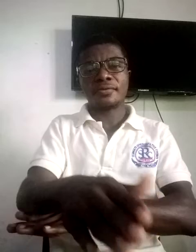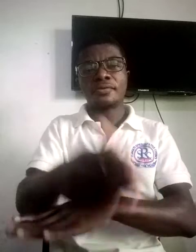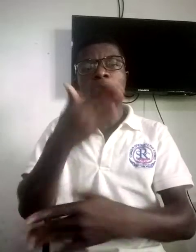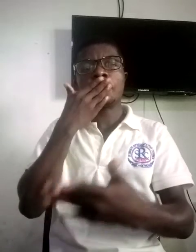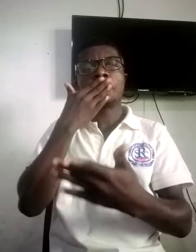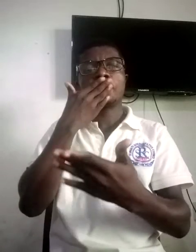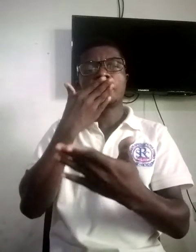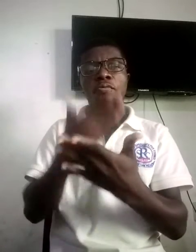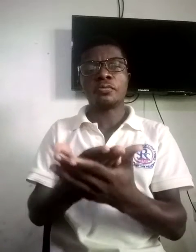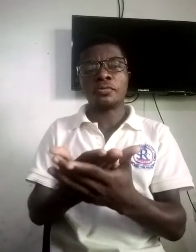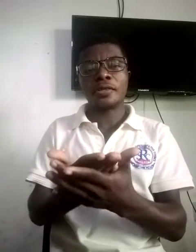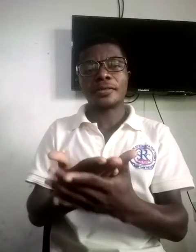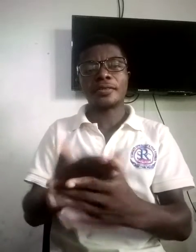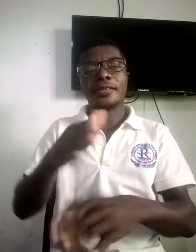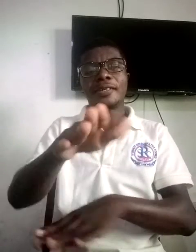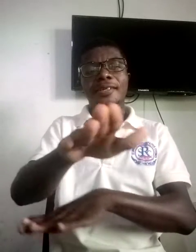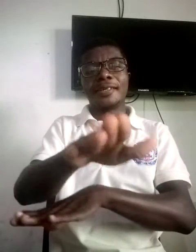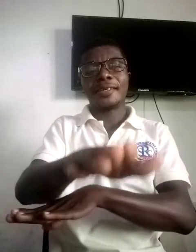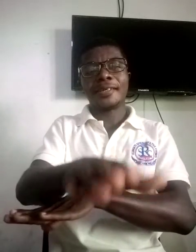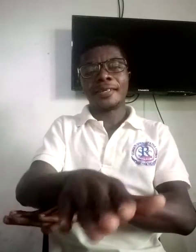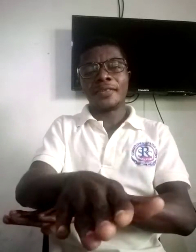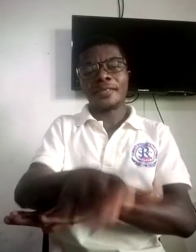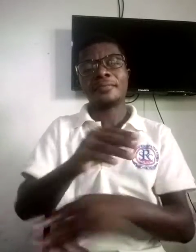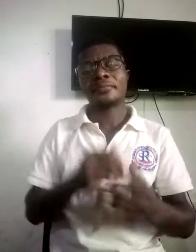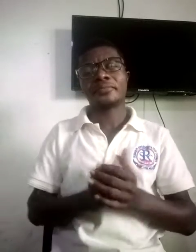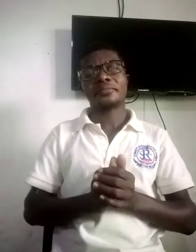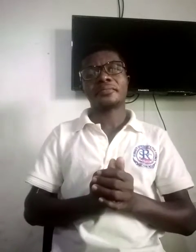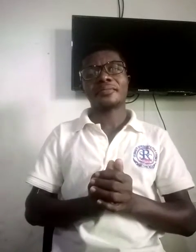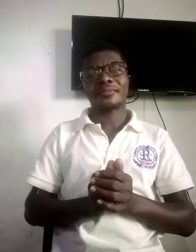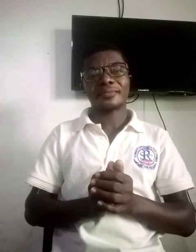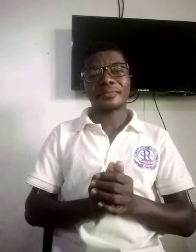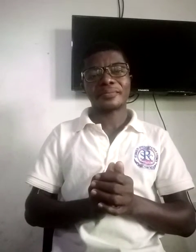So good evening.